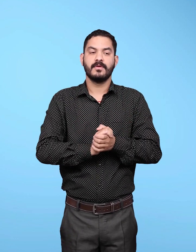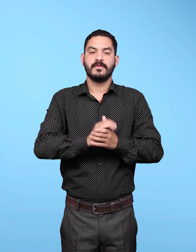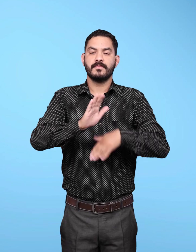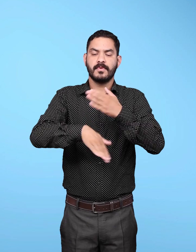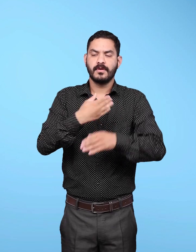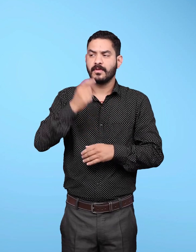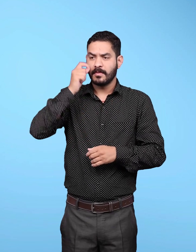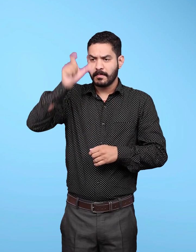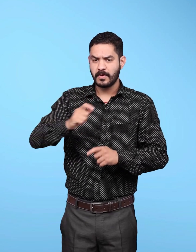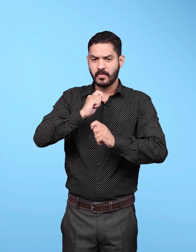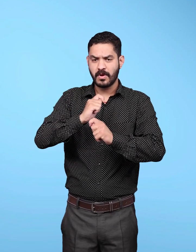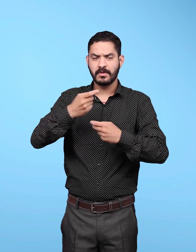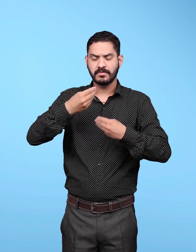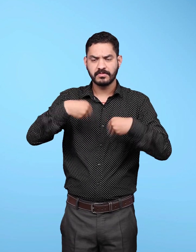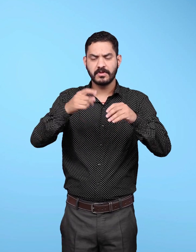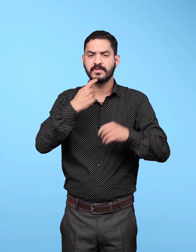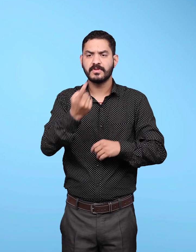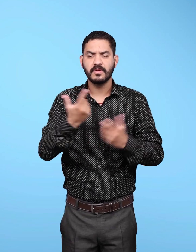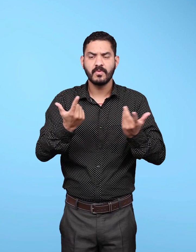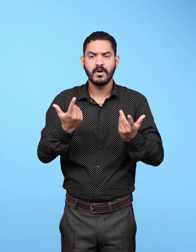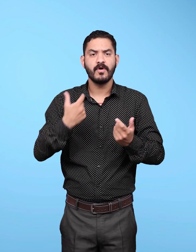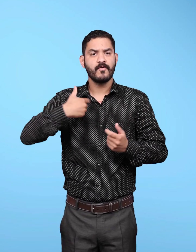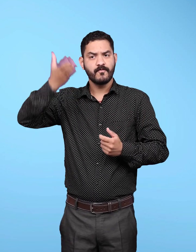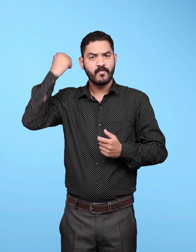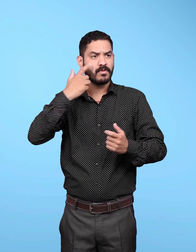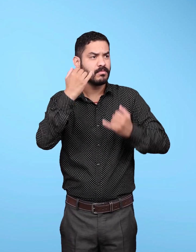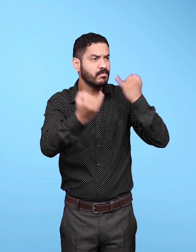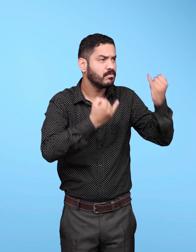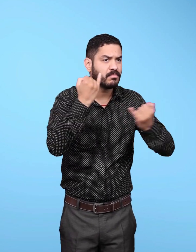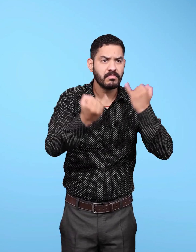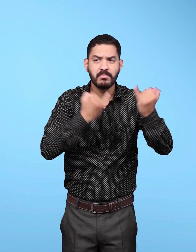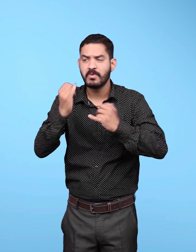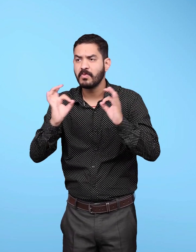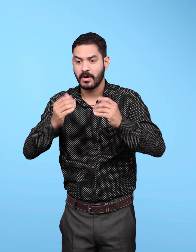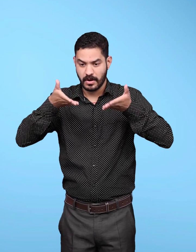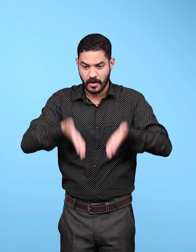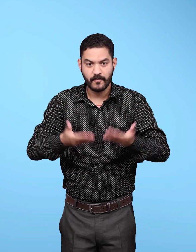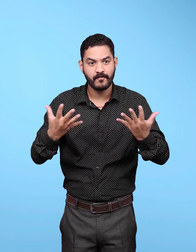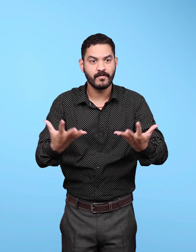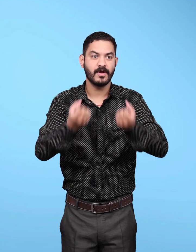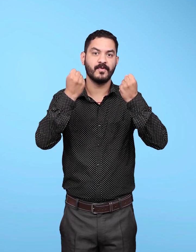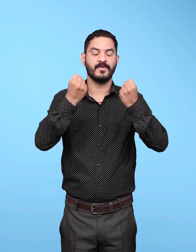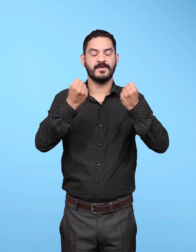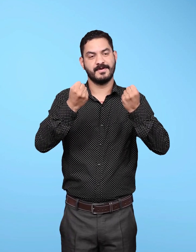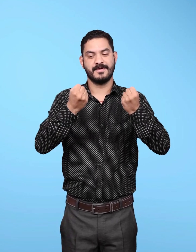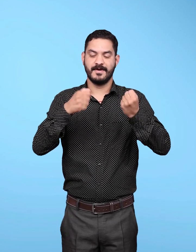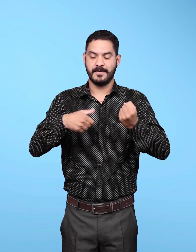When the horse dealer could not buy grass anywhere else, he purchased the young man's grass for